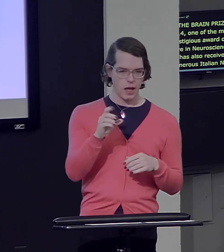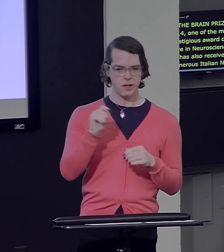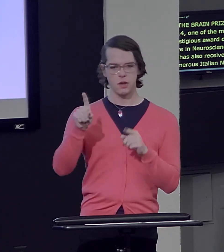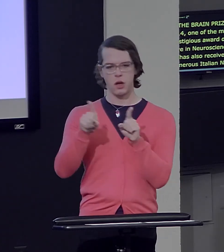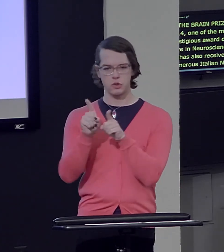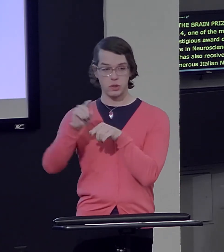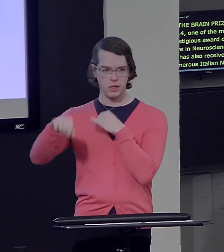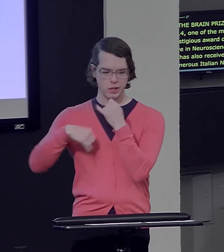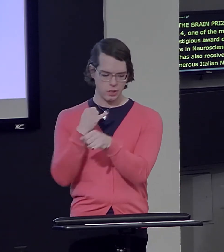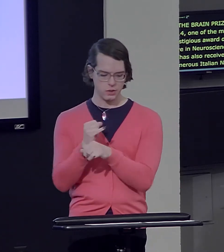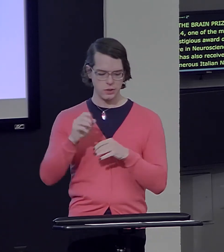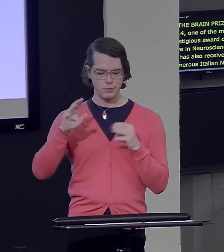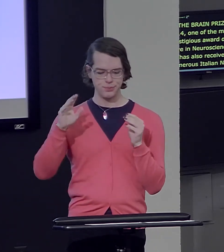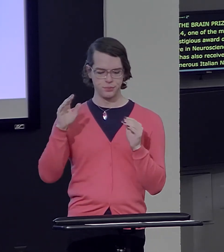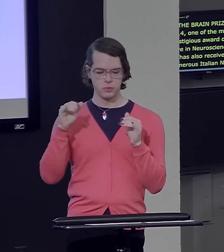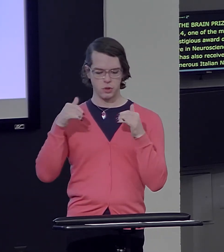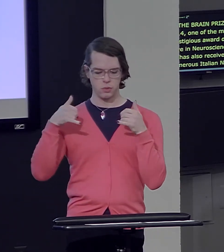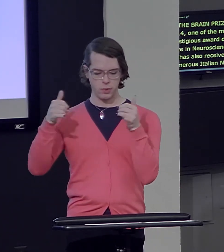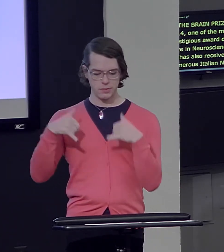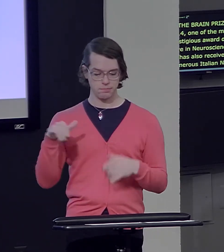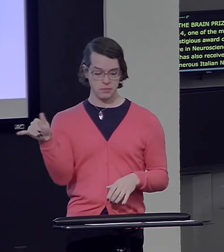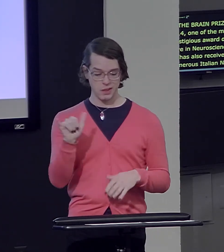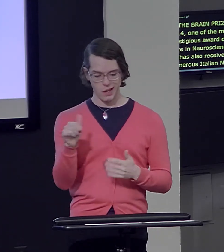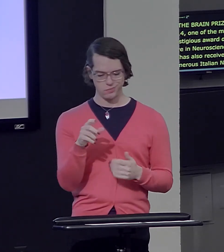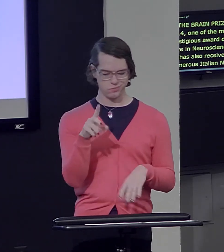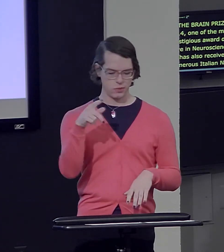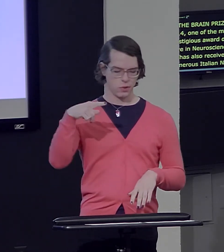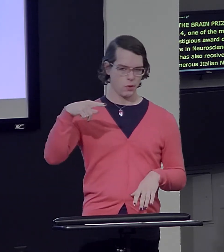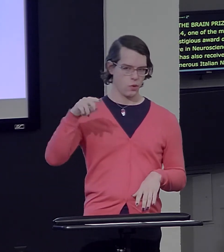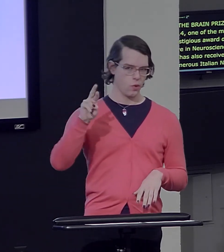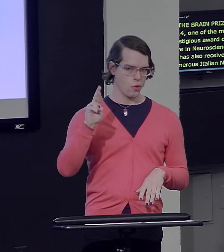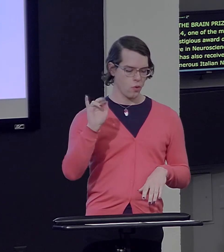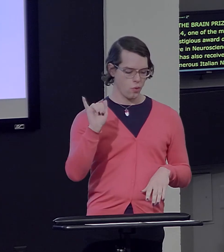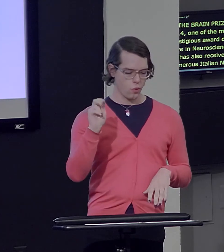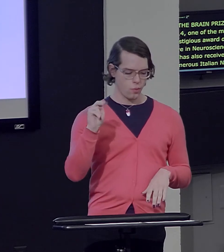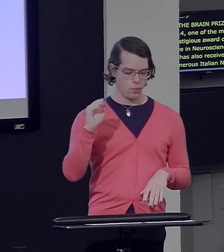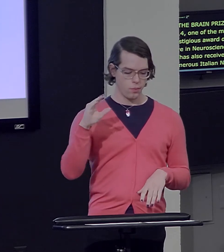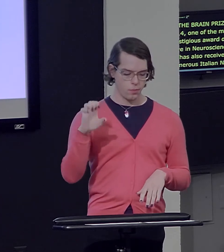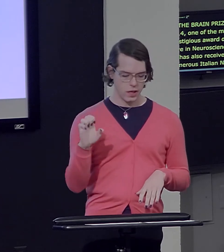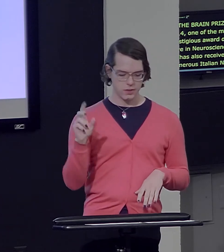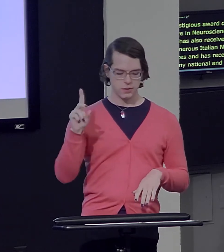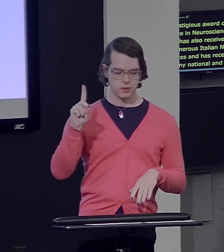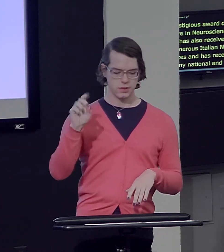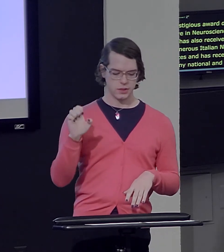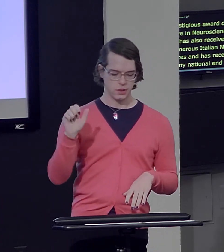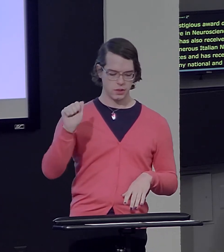numerous Italian national prizes and many international honors,